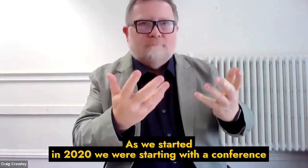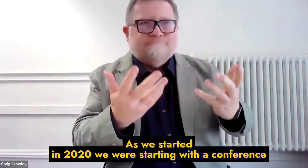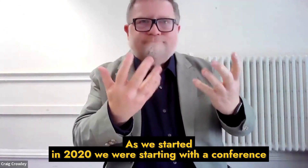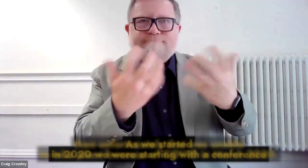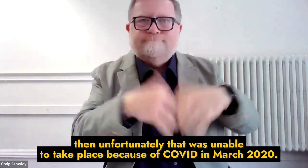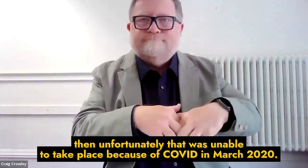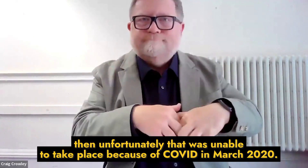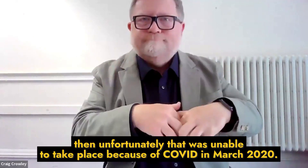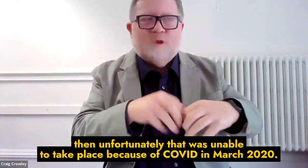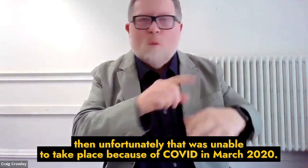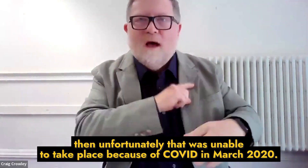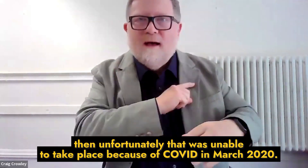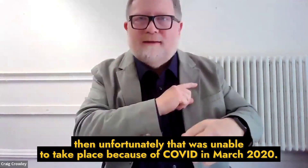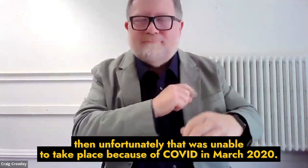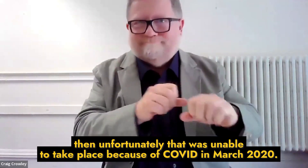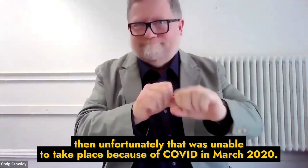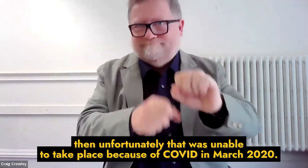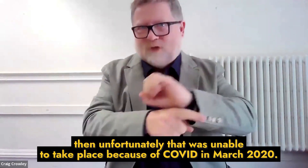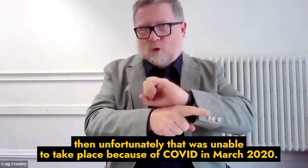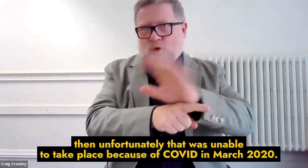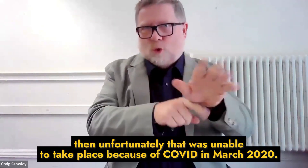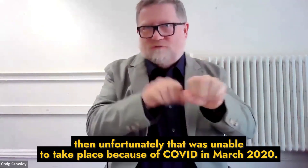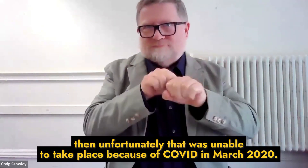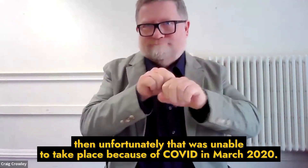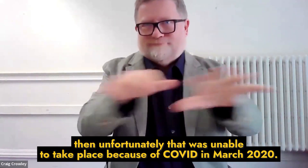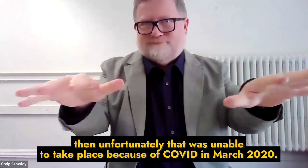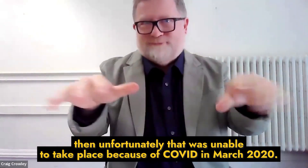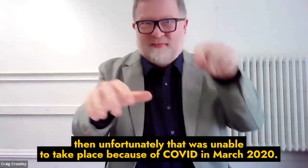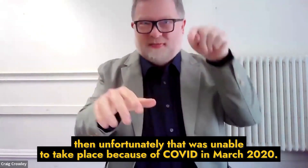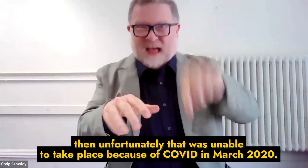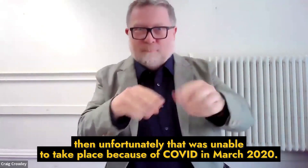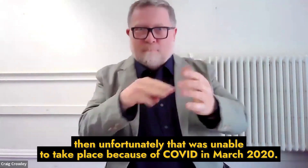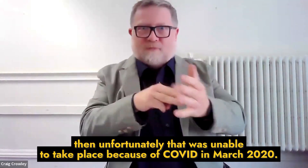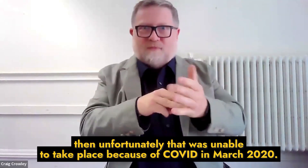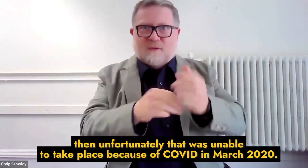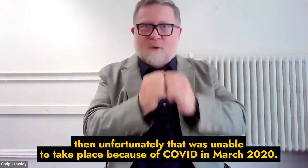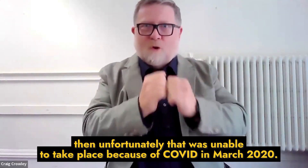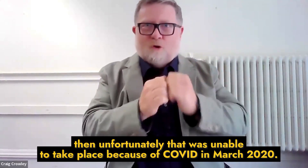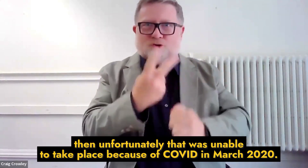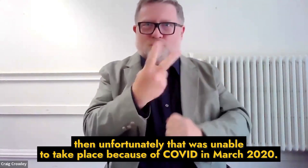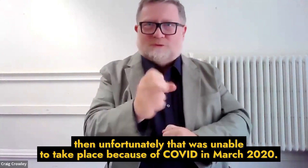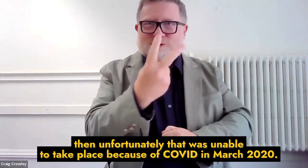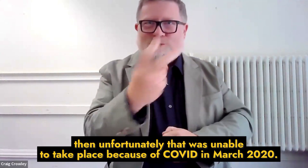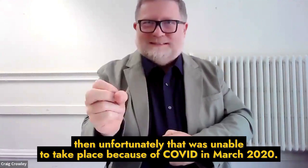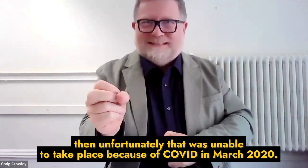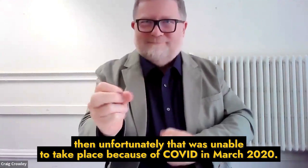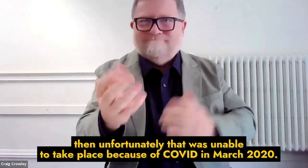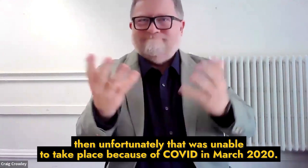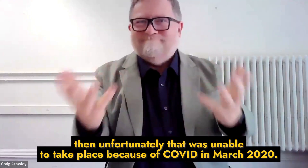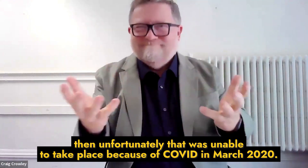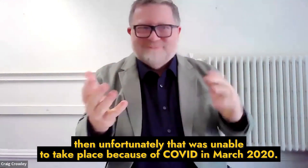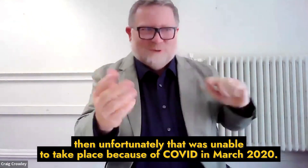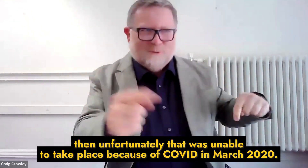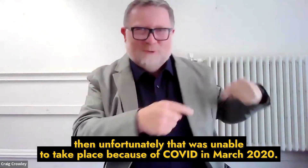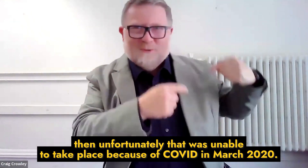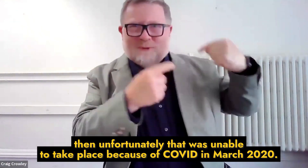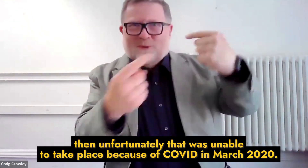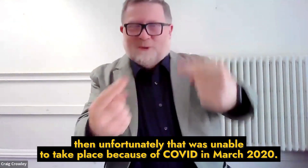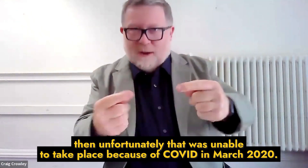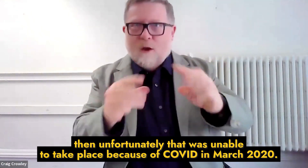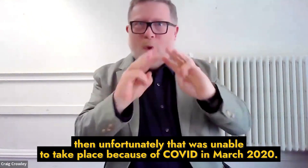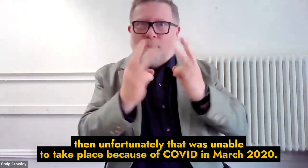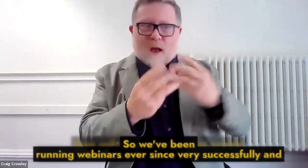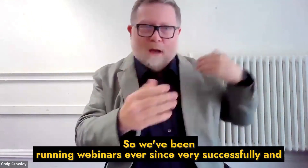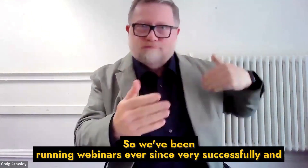conference. Then unfortunately that was unable to take place because of COVID, the month of March